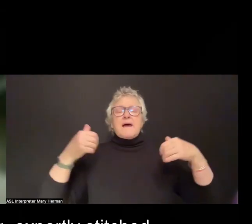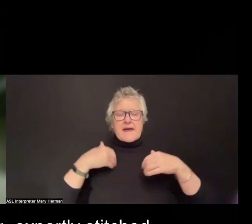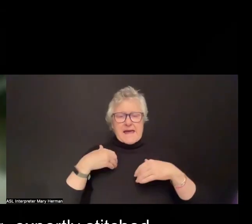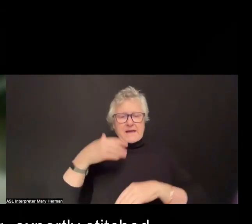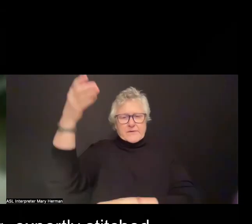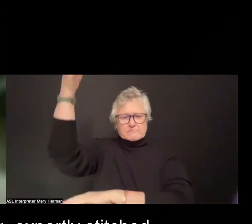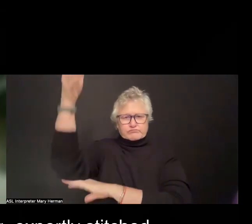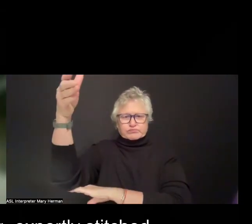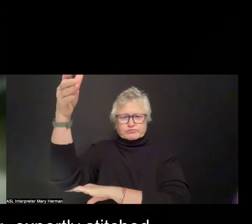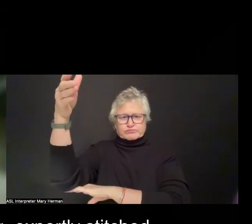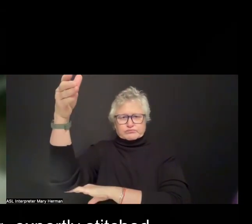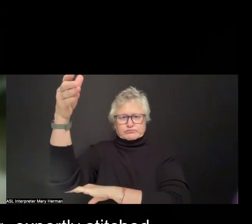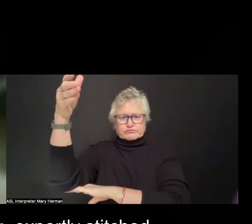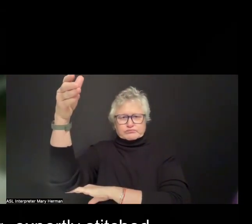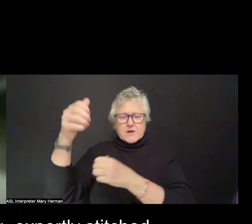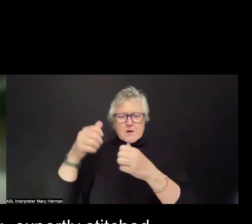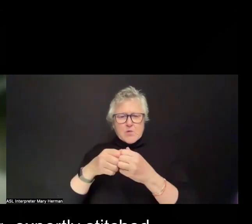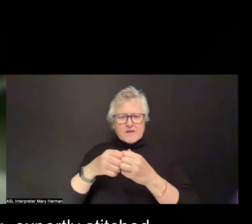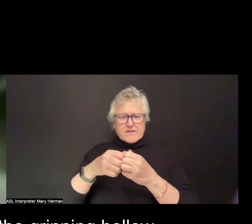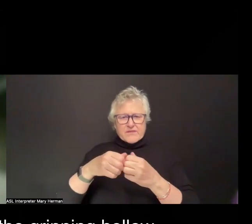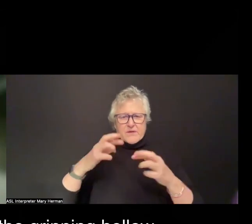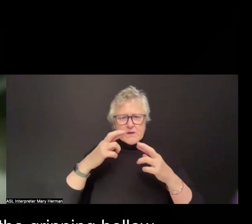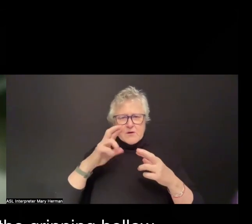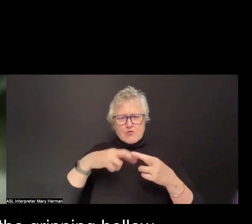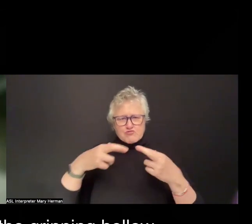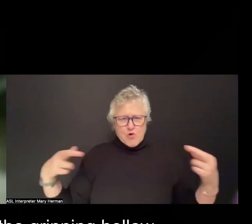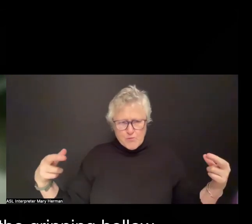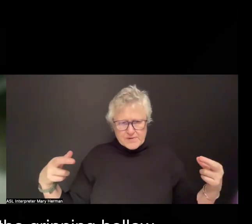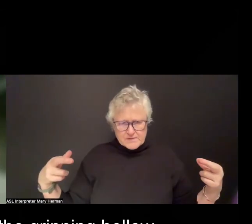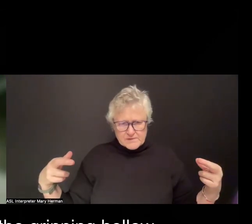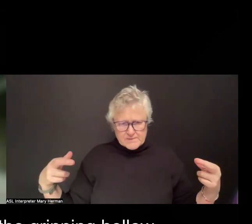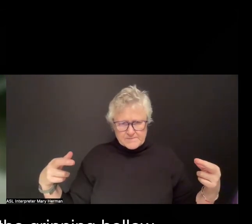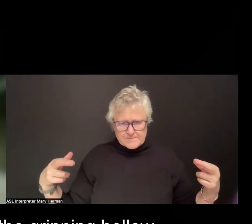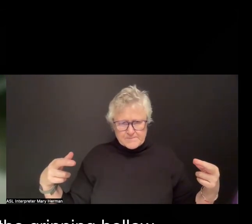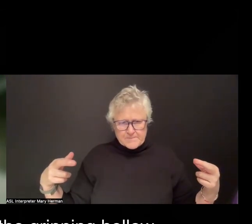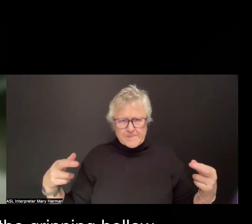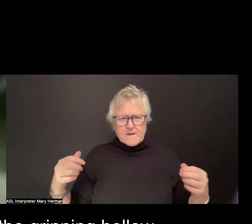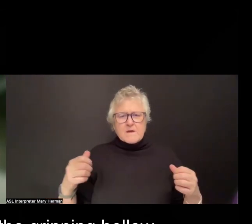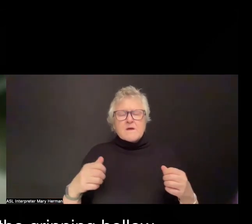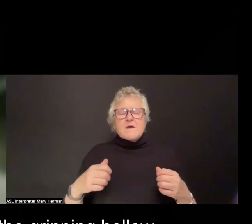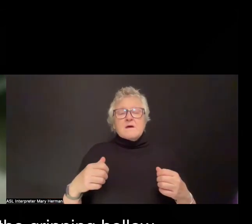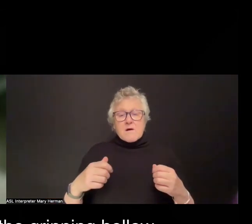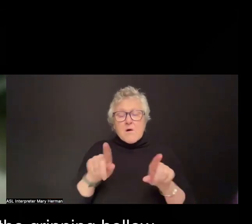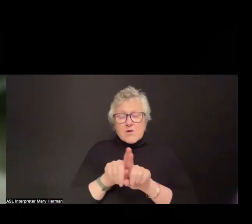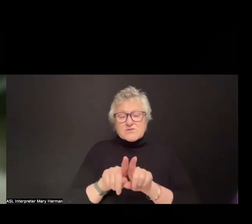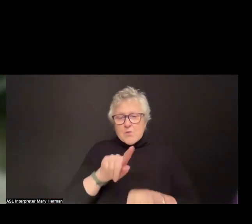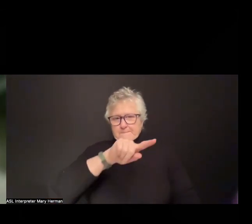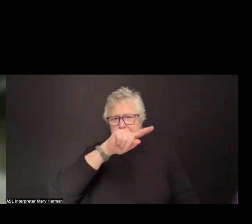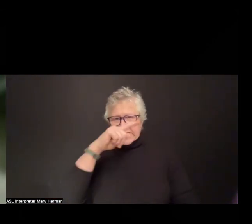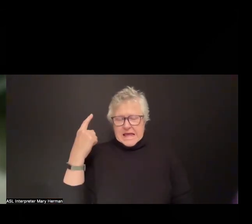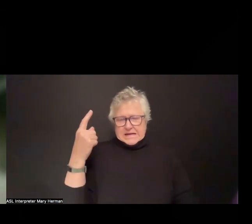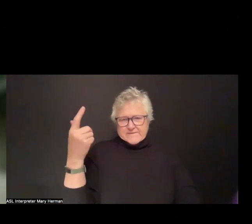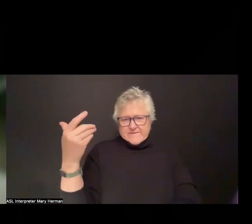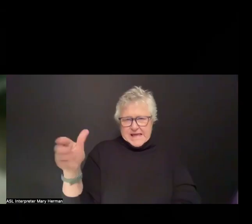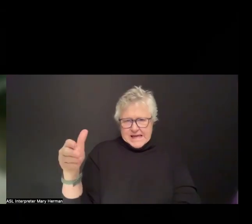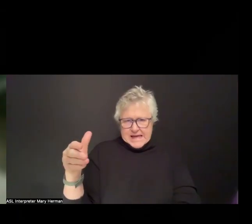flag, expertly stitched with a white sailcloth skull and crossbones, like the grinning hollow faces of the burying ground headstones we'd just fled